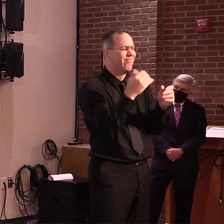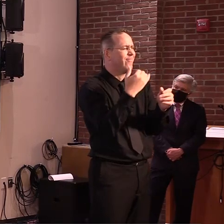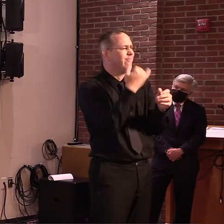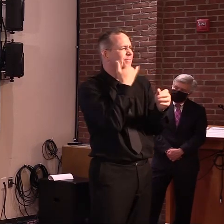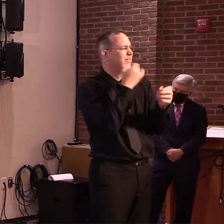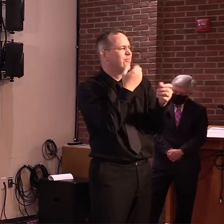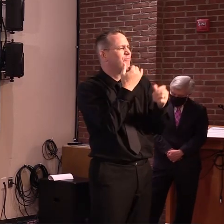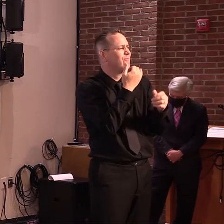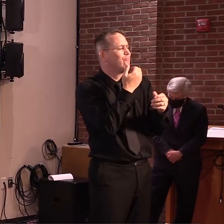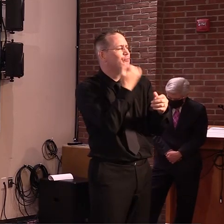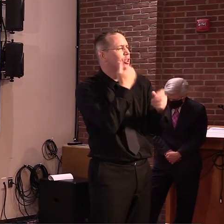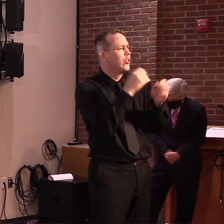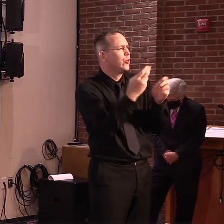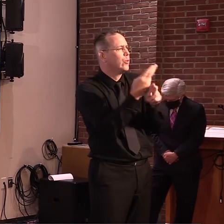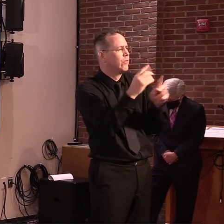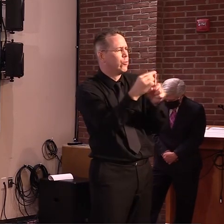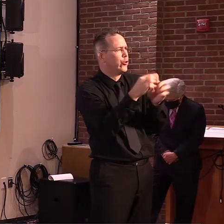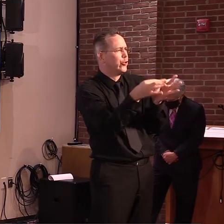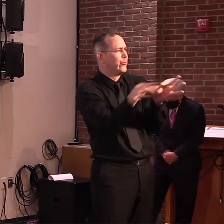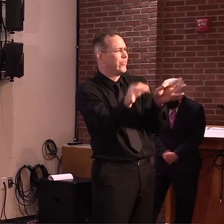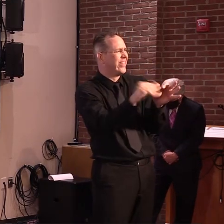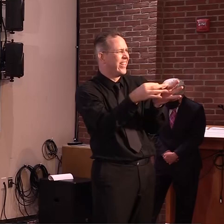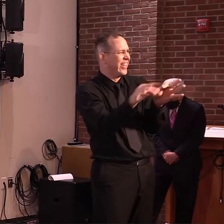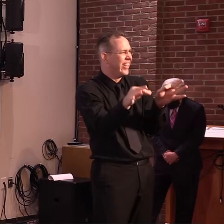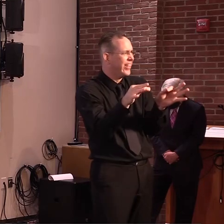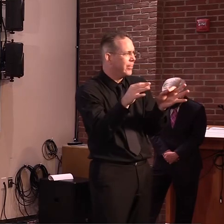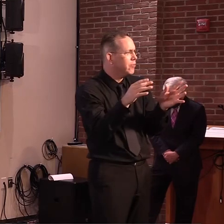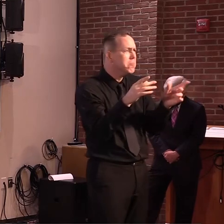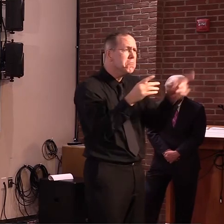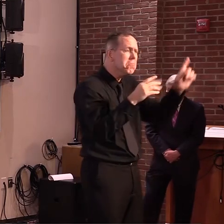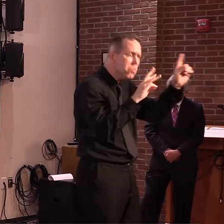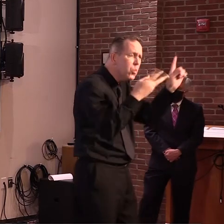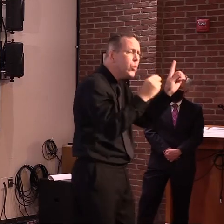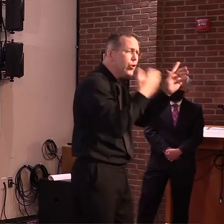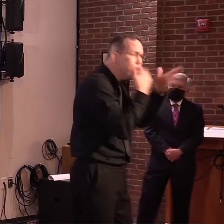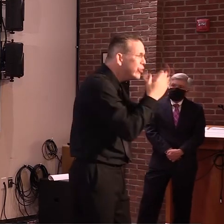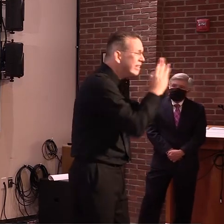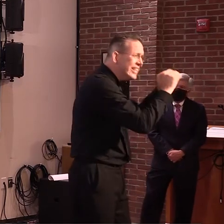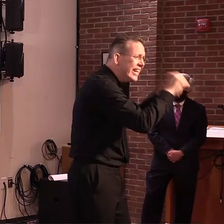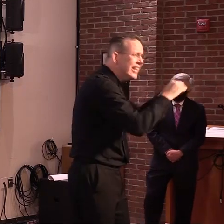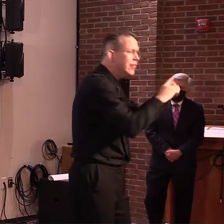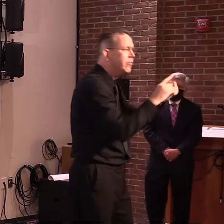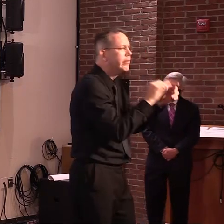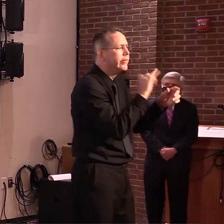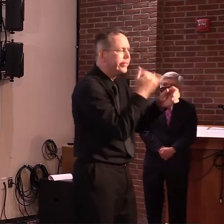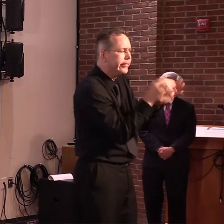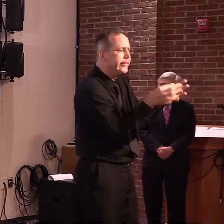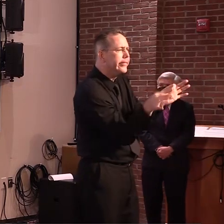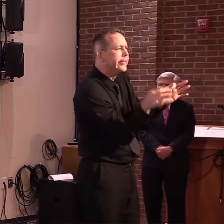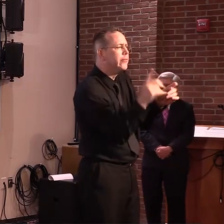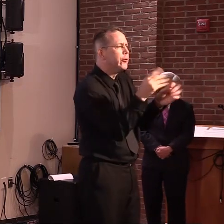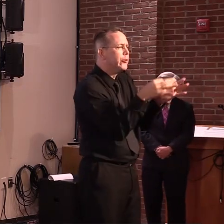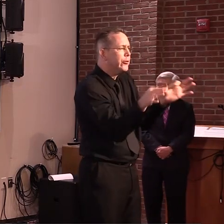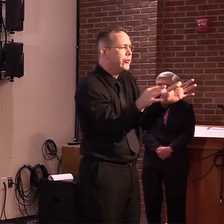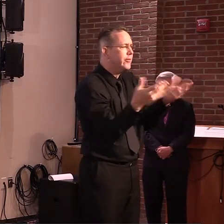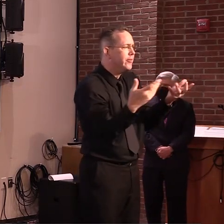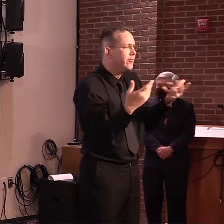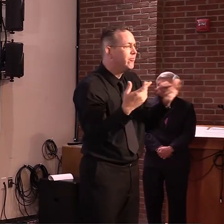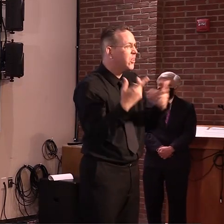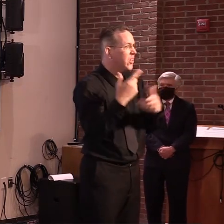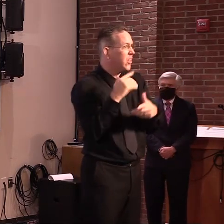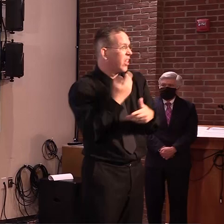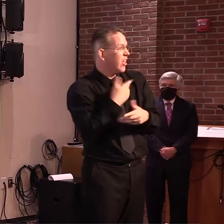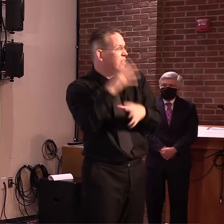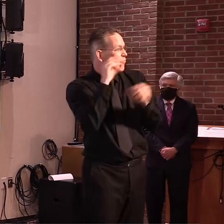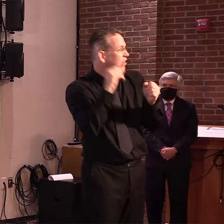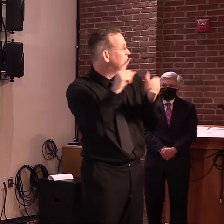think that we, you know, they're under attack enough from the leadership of our country. I'm certainly